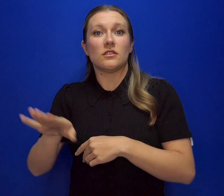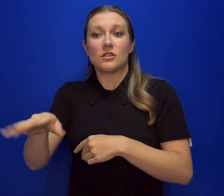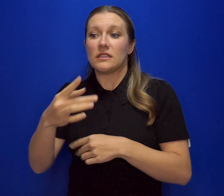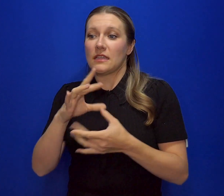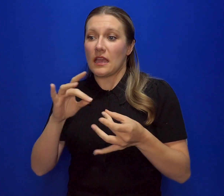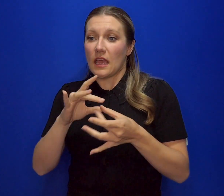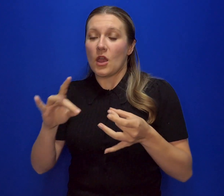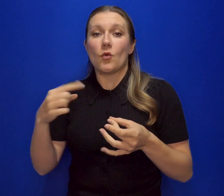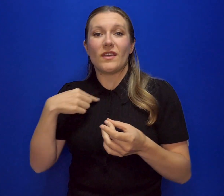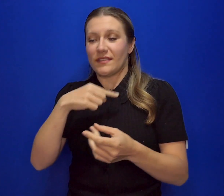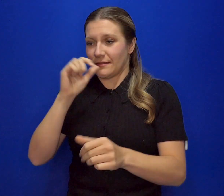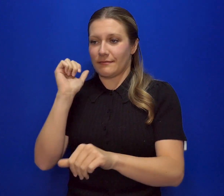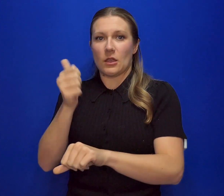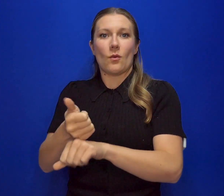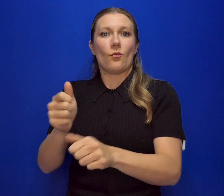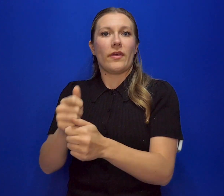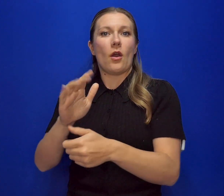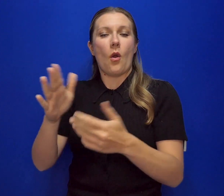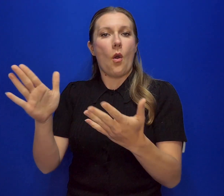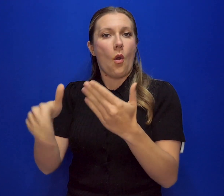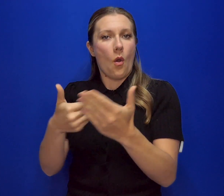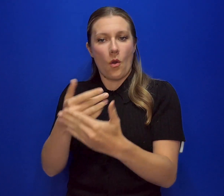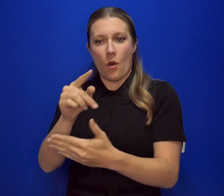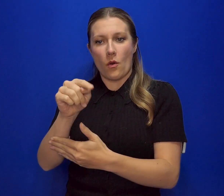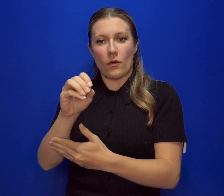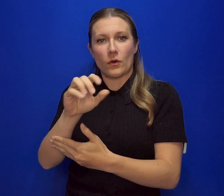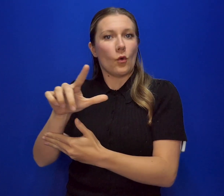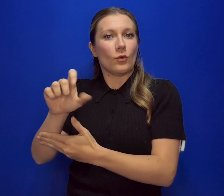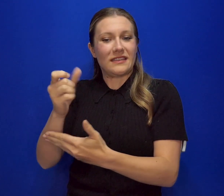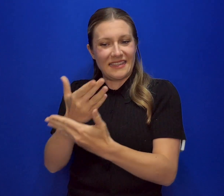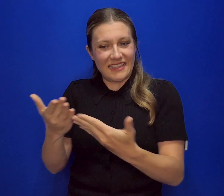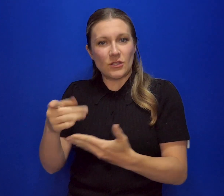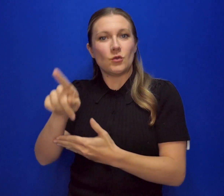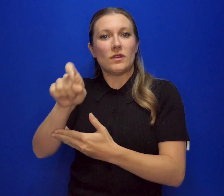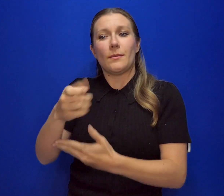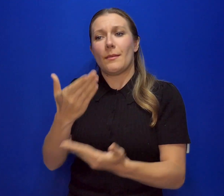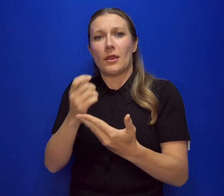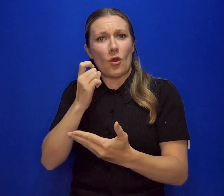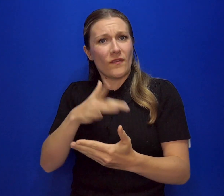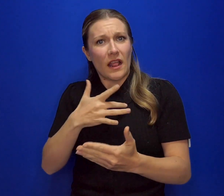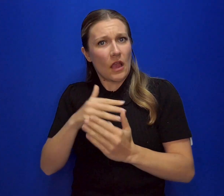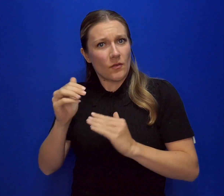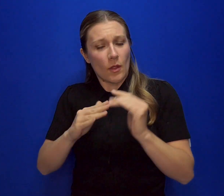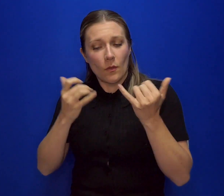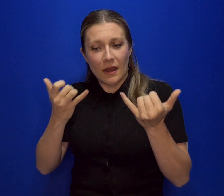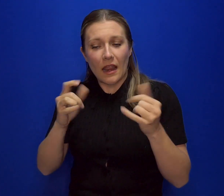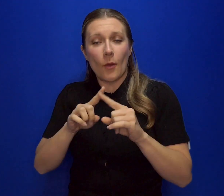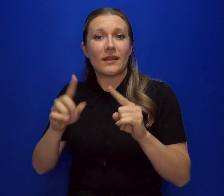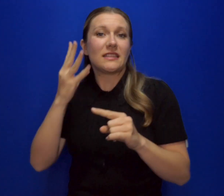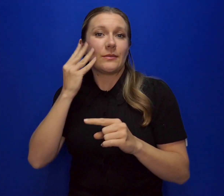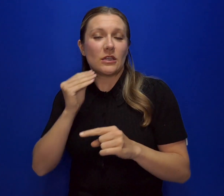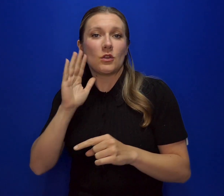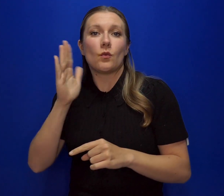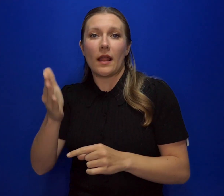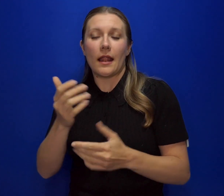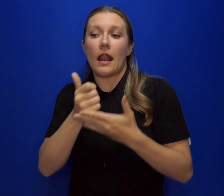listen, we've set you up with all the tools that you need. I know you don't feel comfortable with them right now, but trust me, experiences are going to make them feel more and